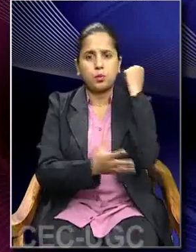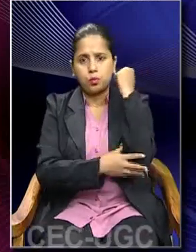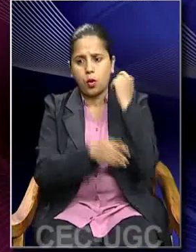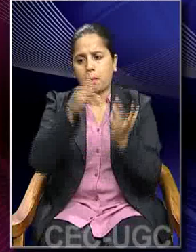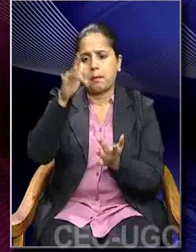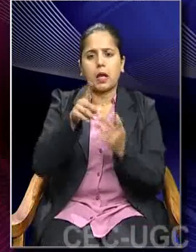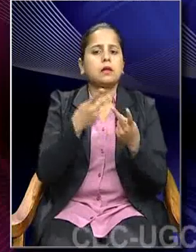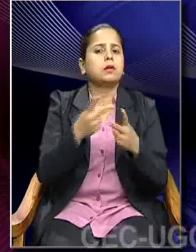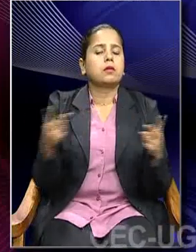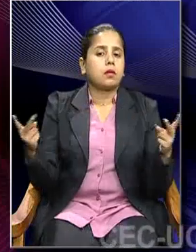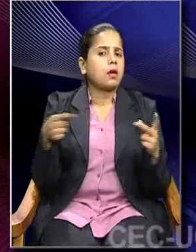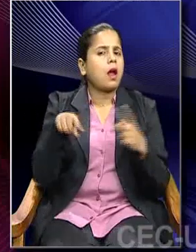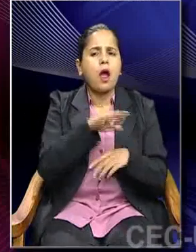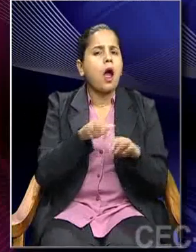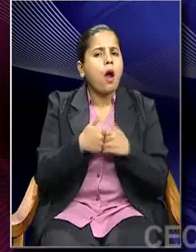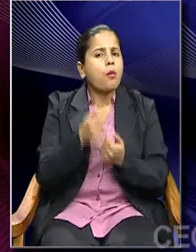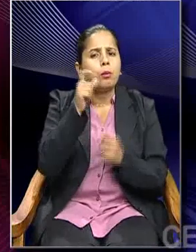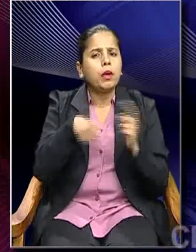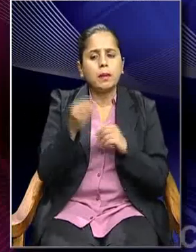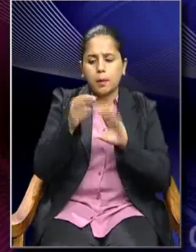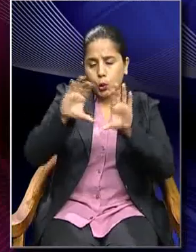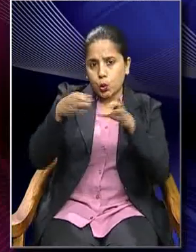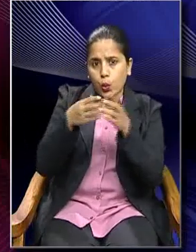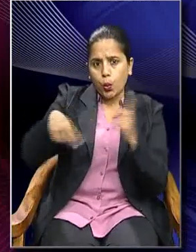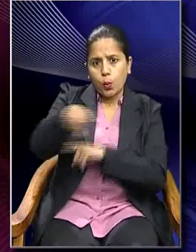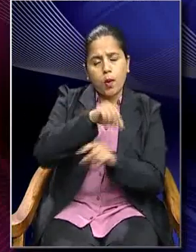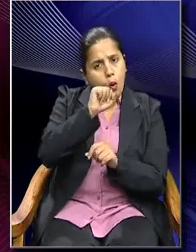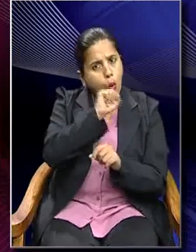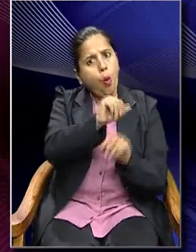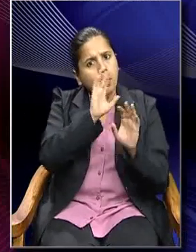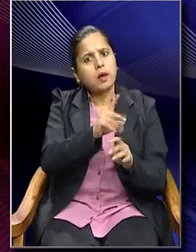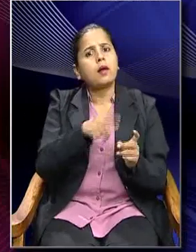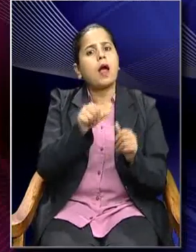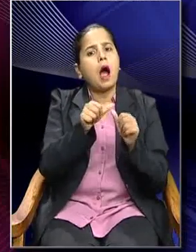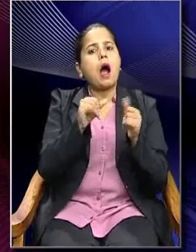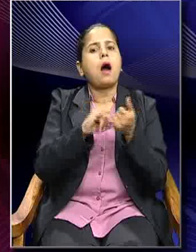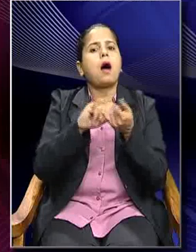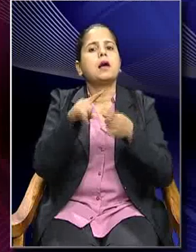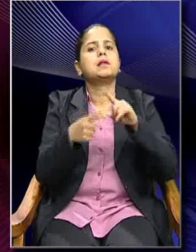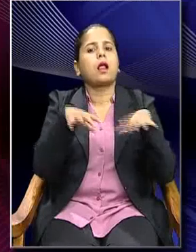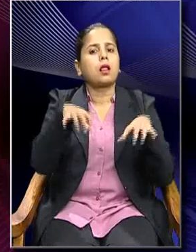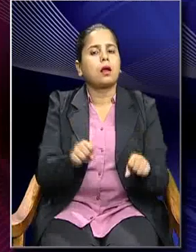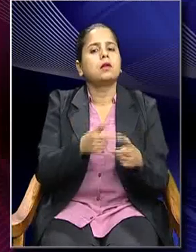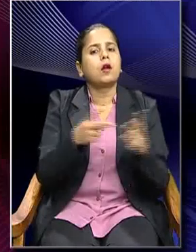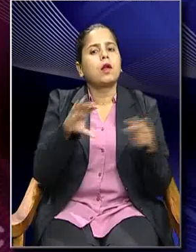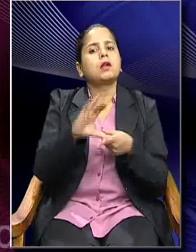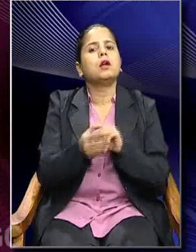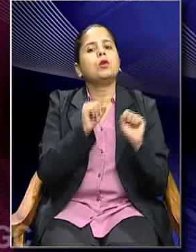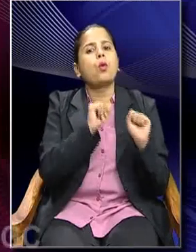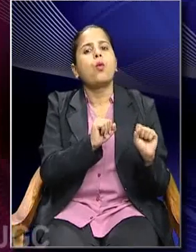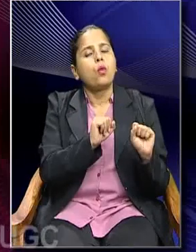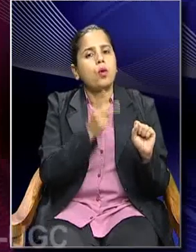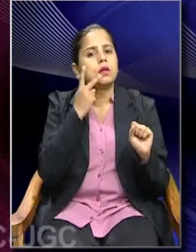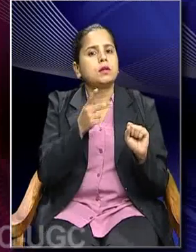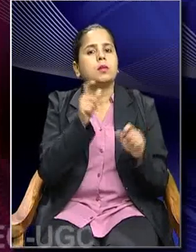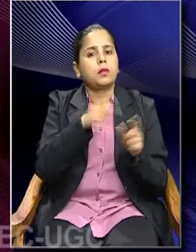matter? Because that particular group has a certain asset in the form of culture.